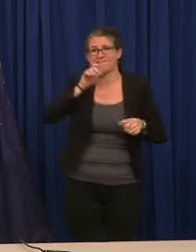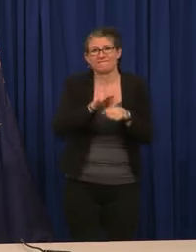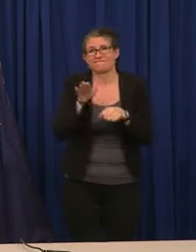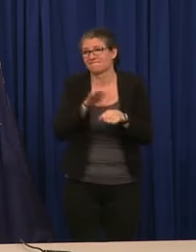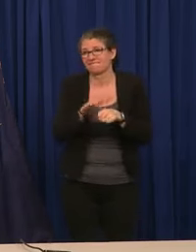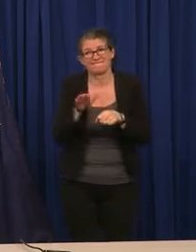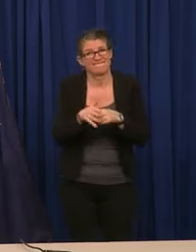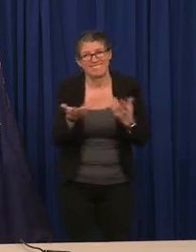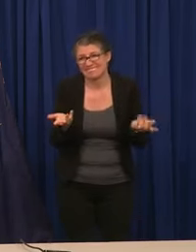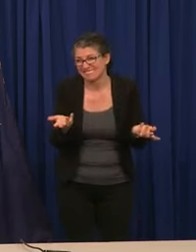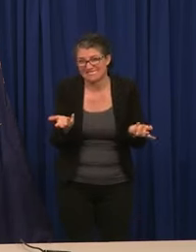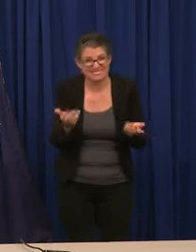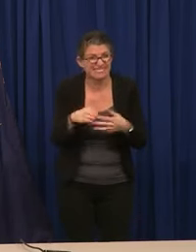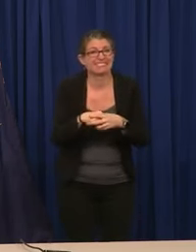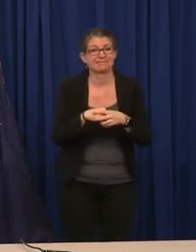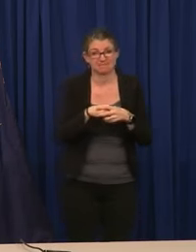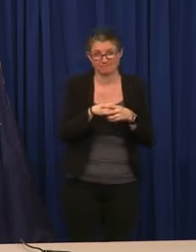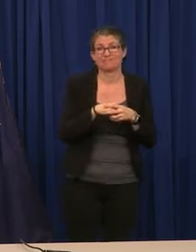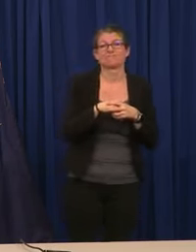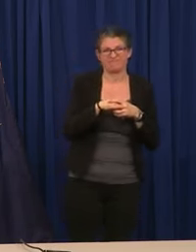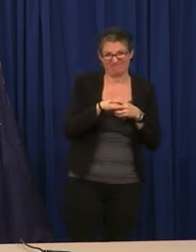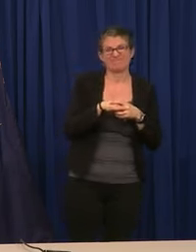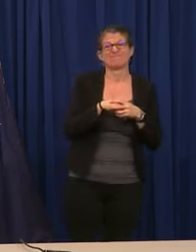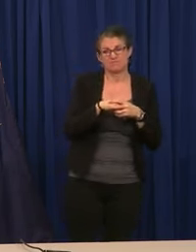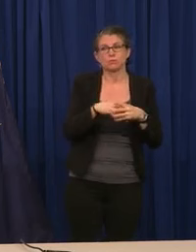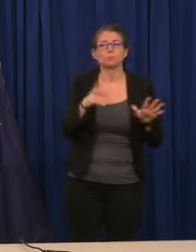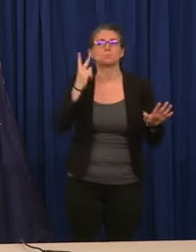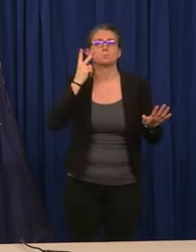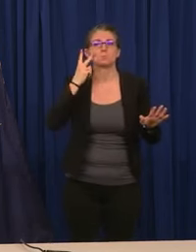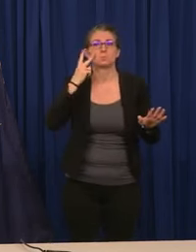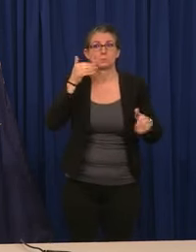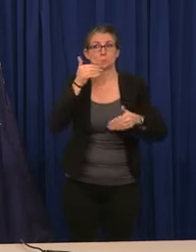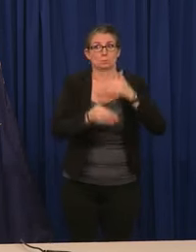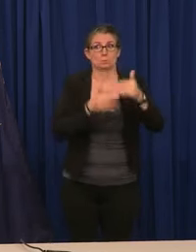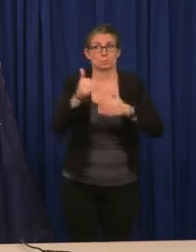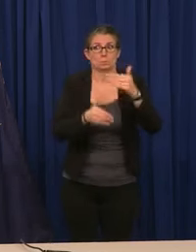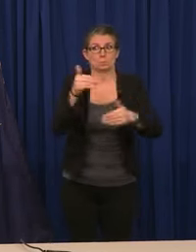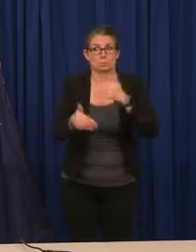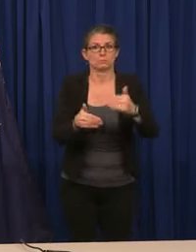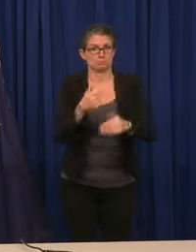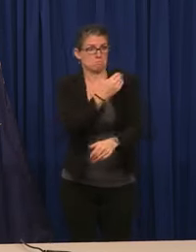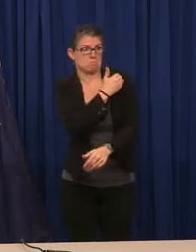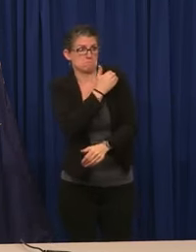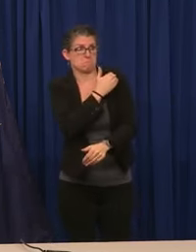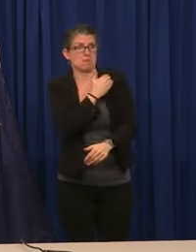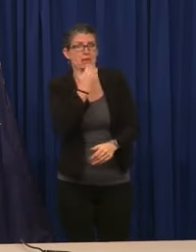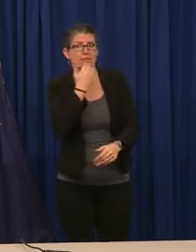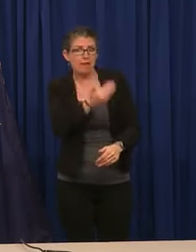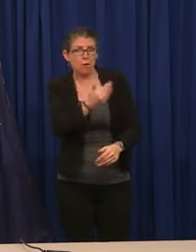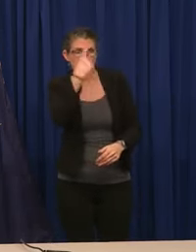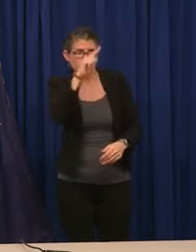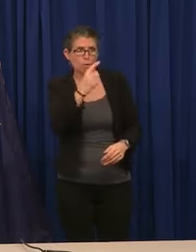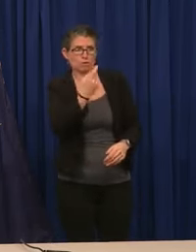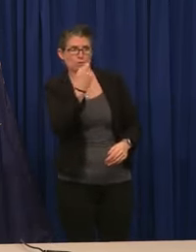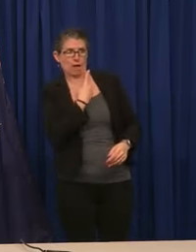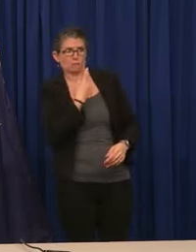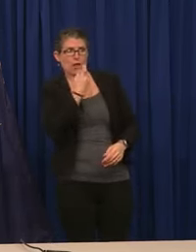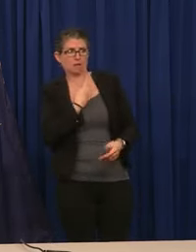got that, Kevin, please keep asking, because we'll try to make sure we get more and more data as the analysis